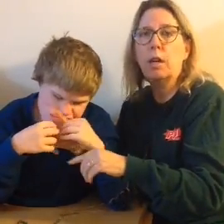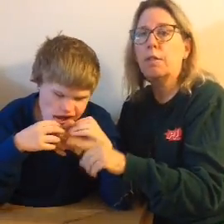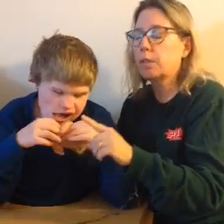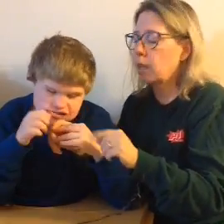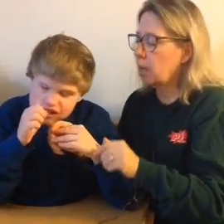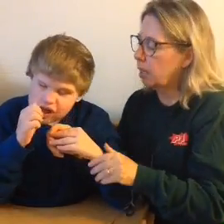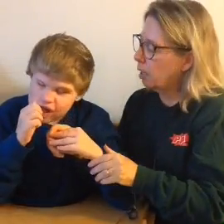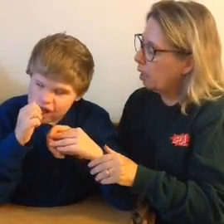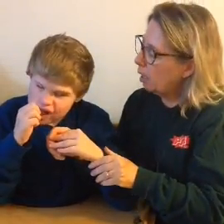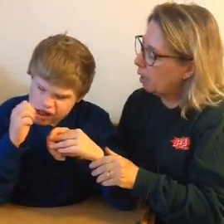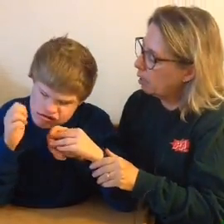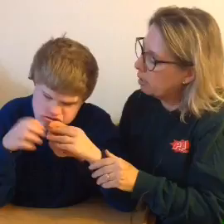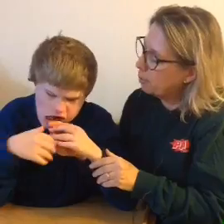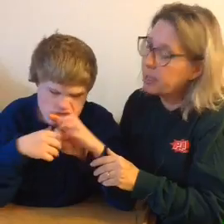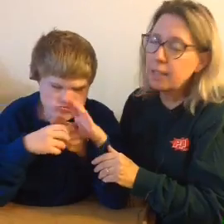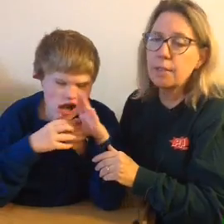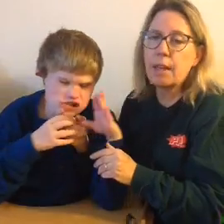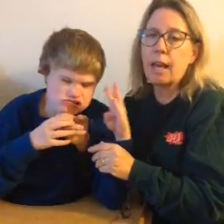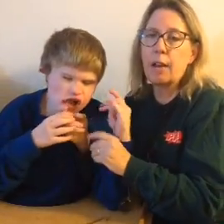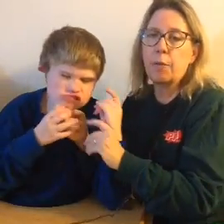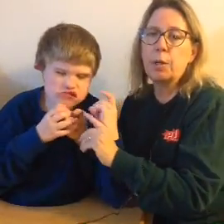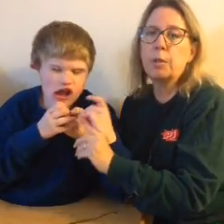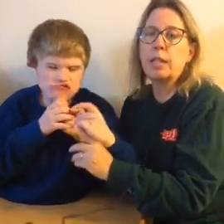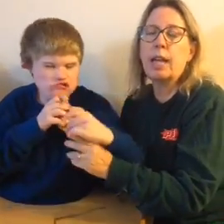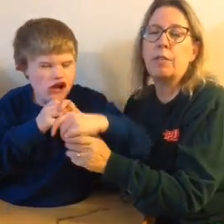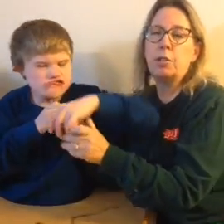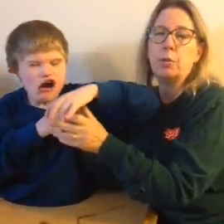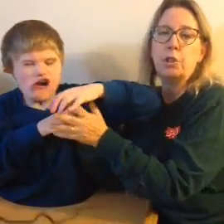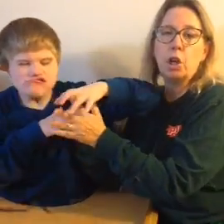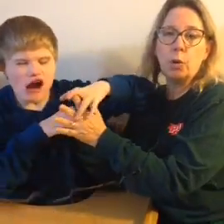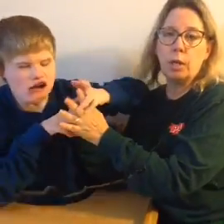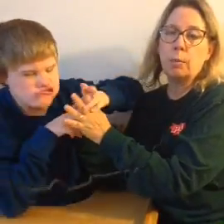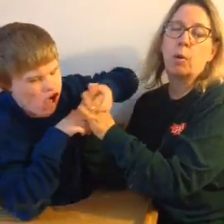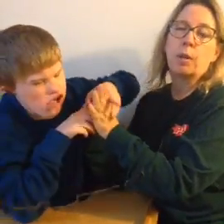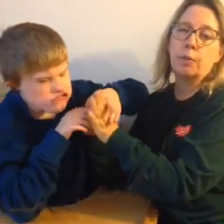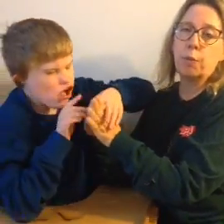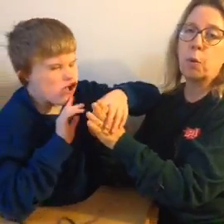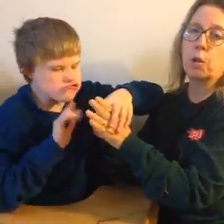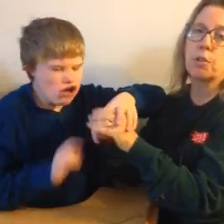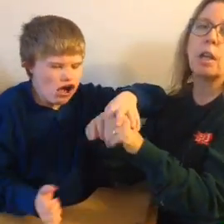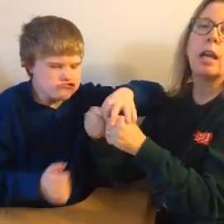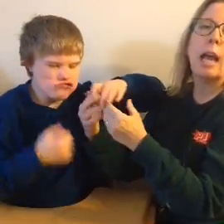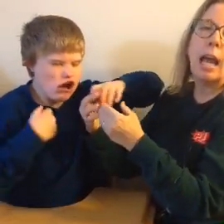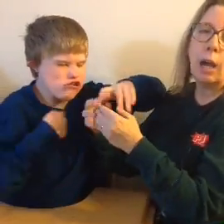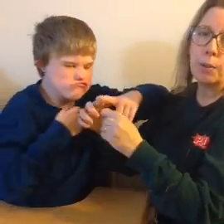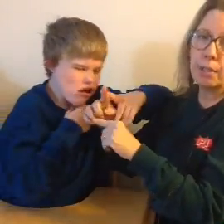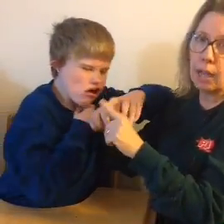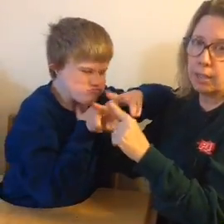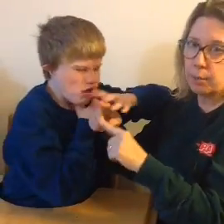the sign. And because of that, I frequently have to show him or reinforce how a sign is